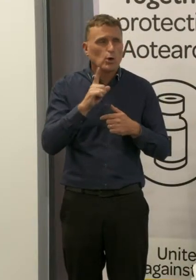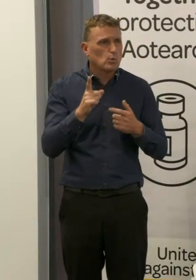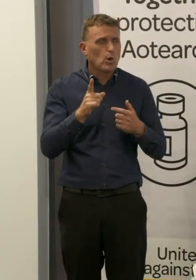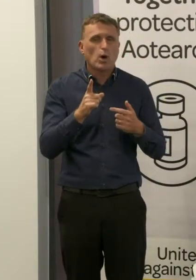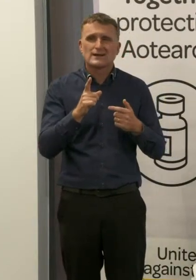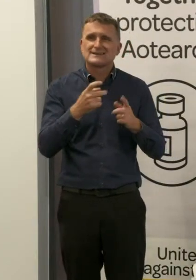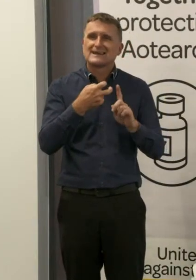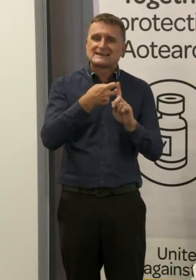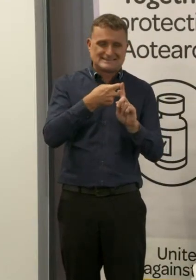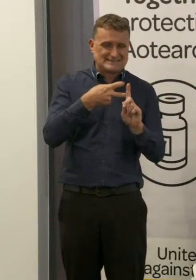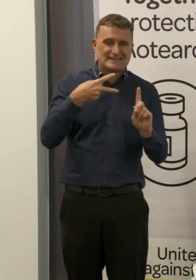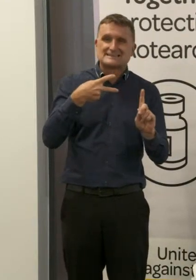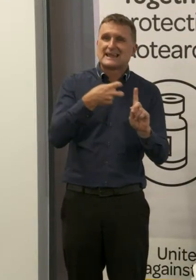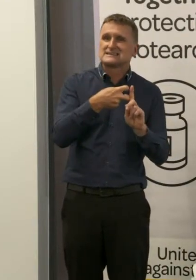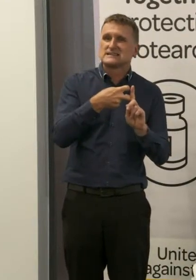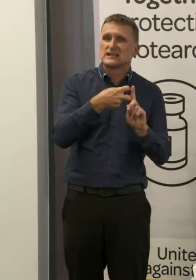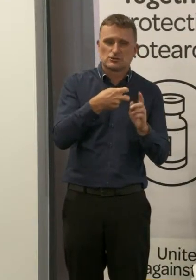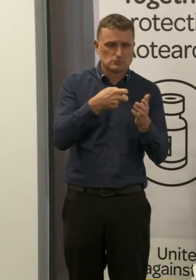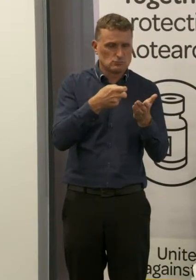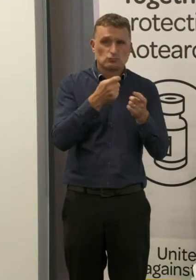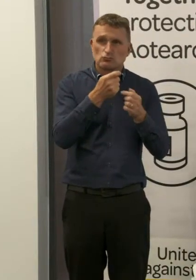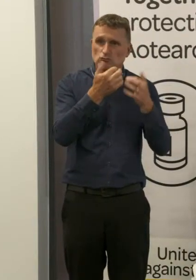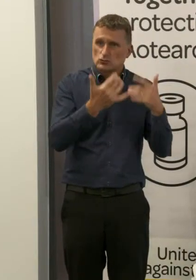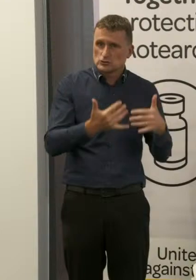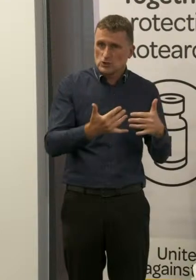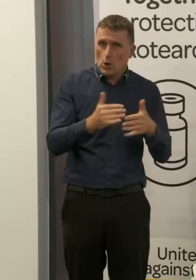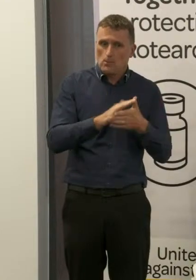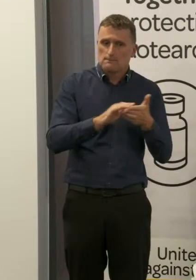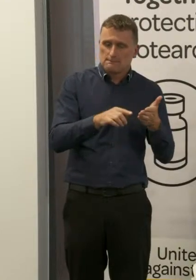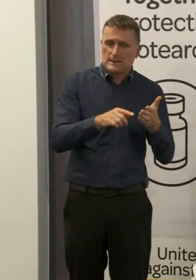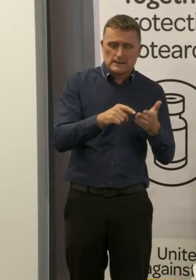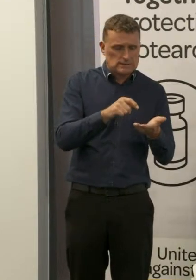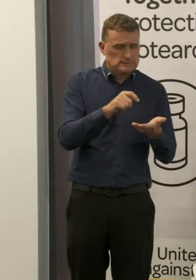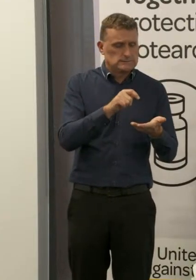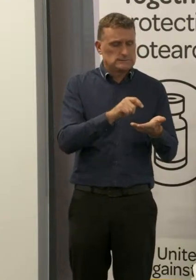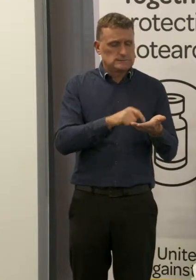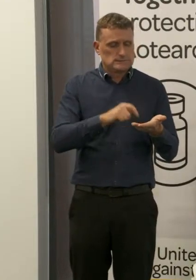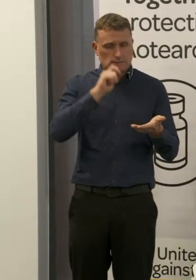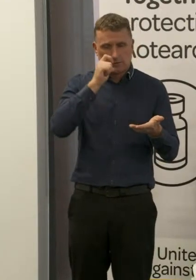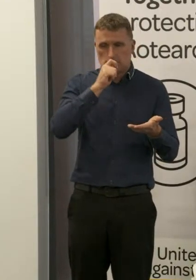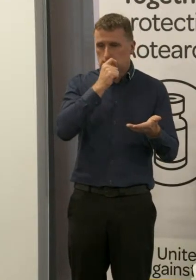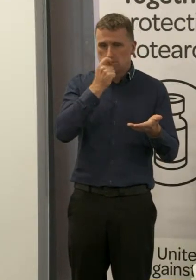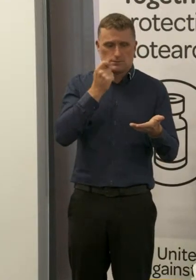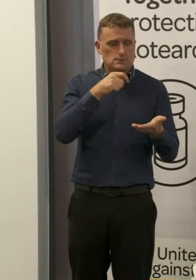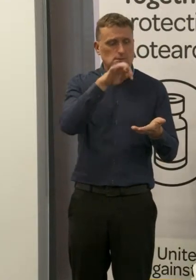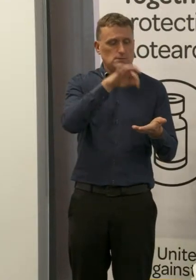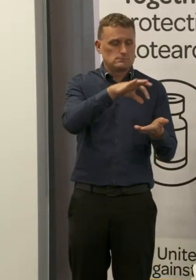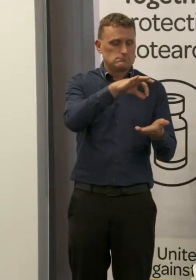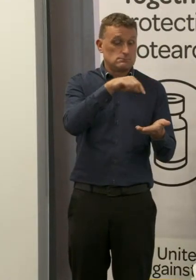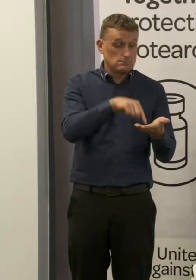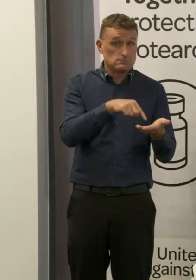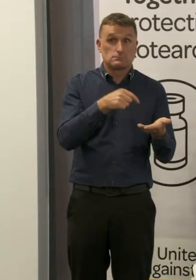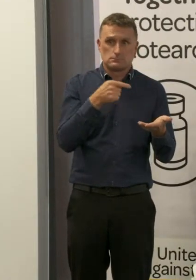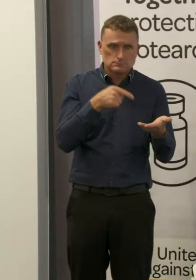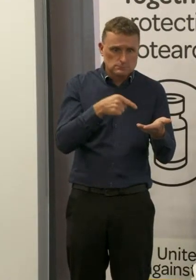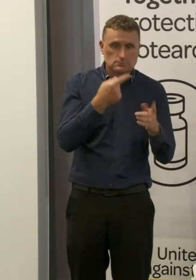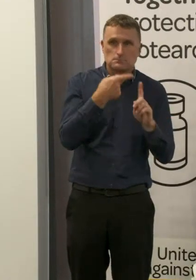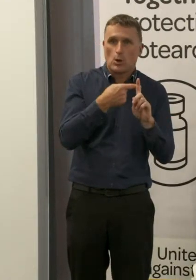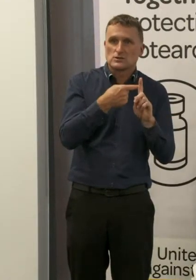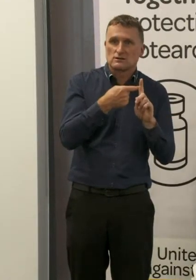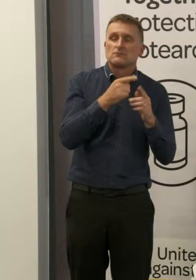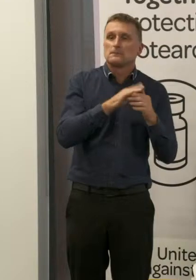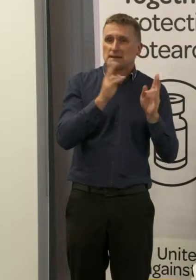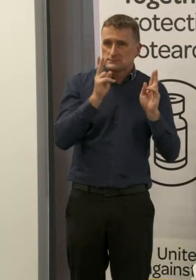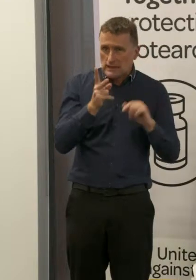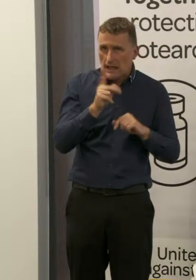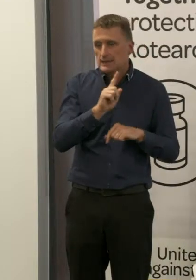A detected result, then they still have to have a PCR test. So at the moment, our case numbers will be those cases that are